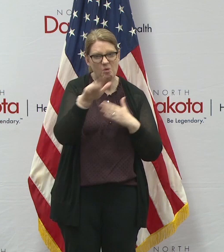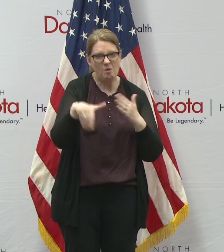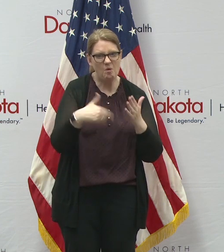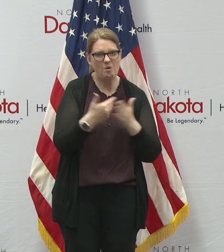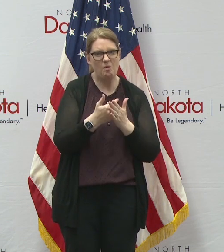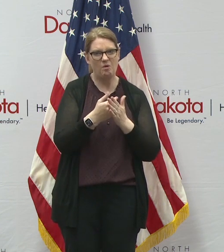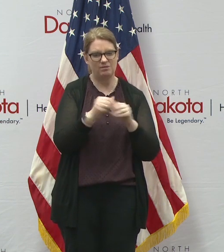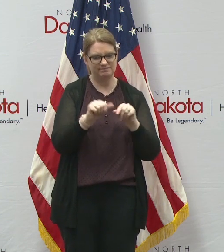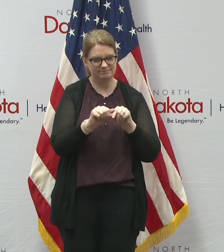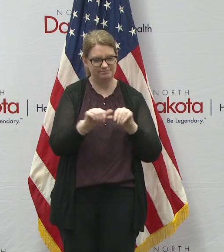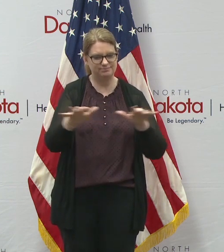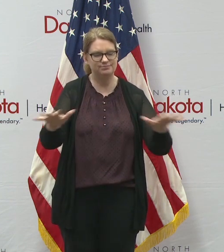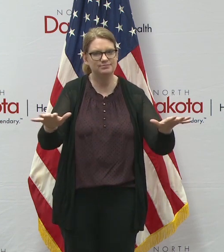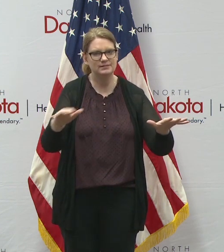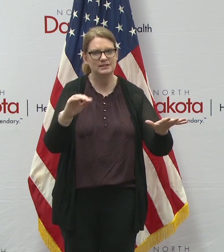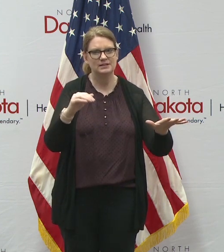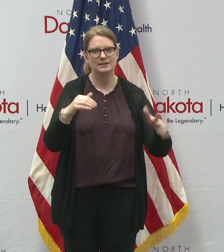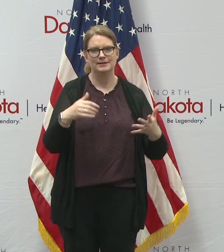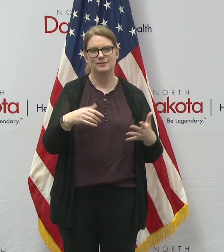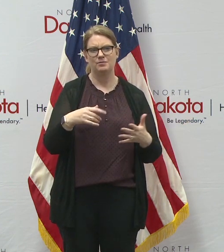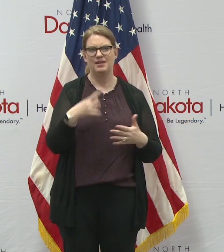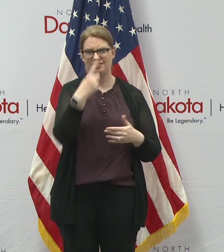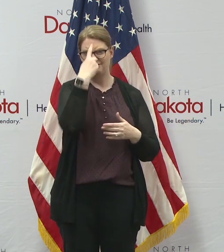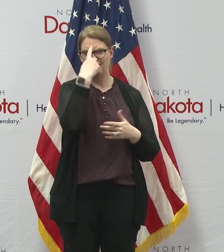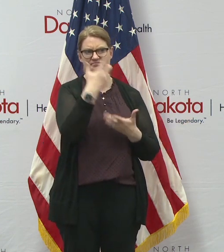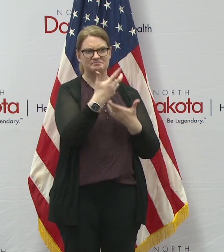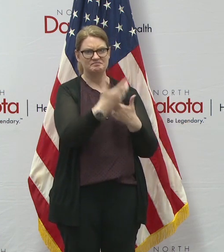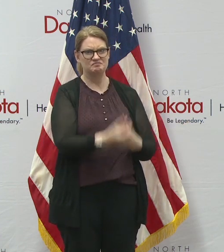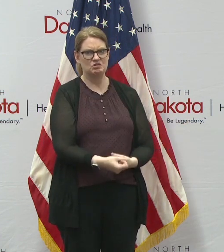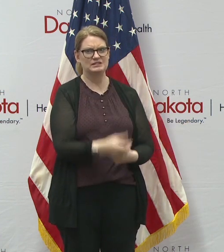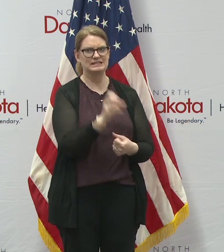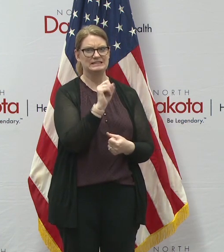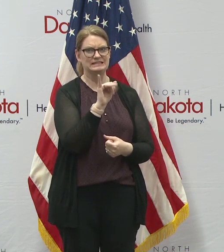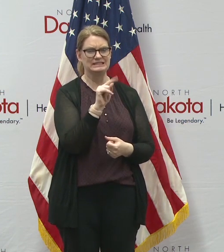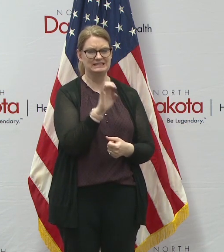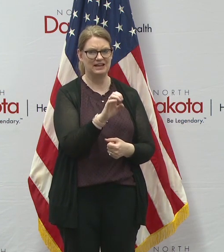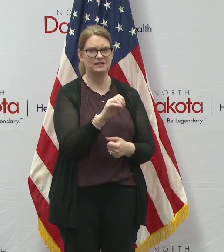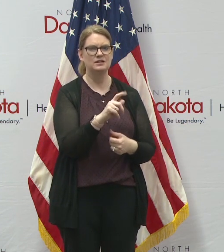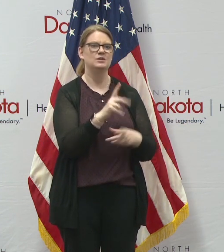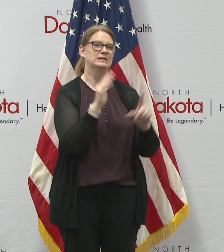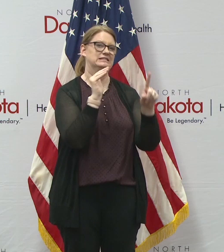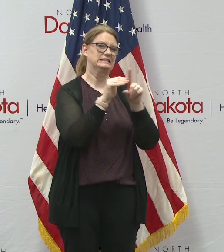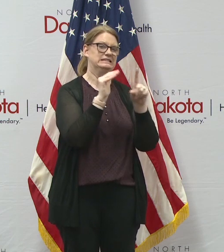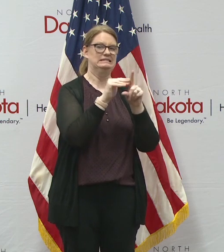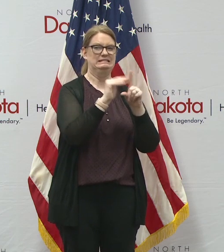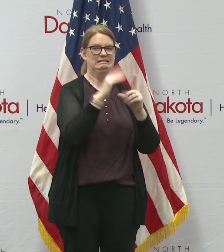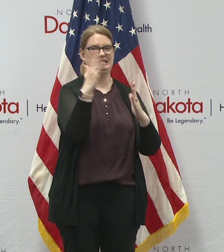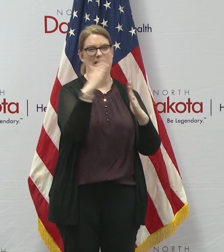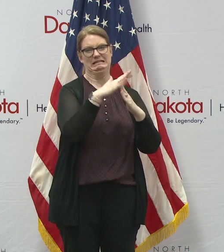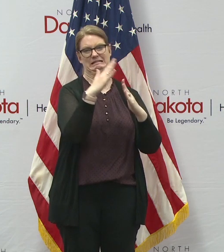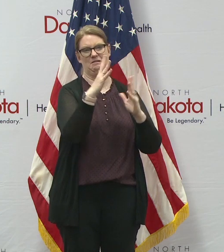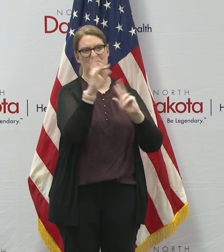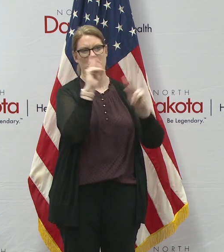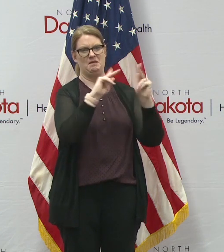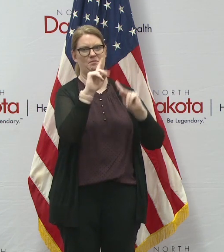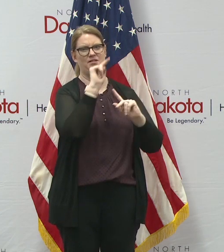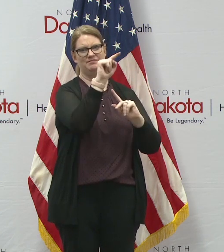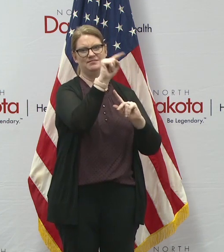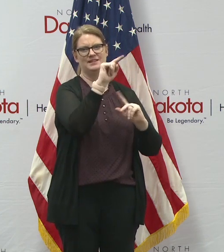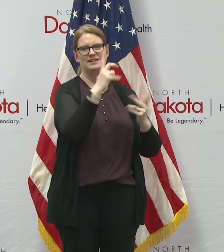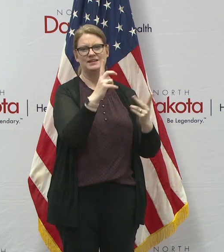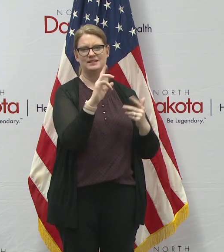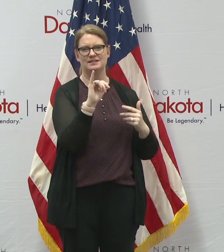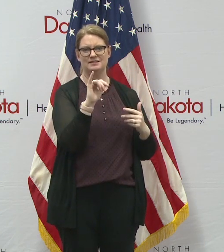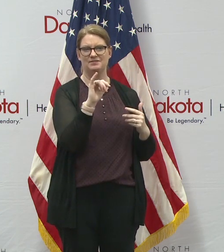this is meant to be a trusted site. We've reached out to the senior most people affiliated with